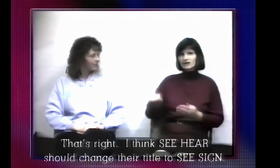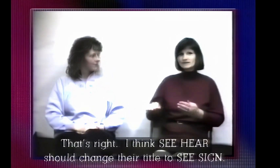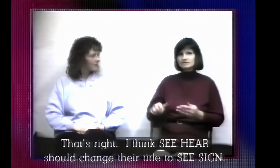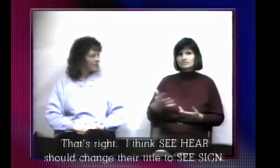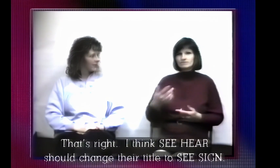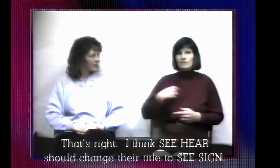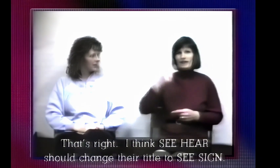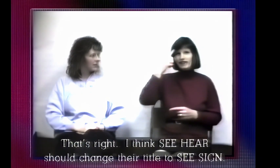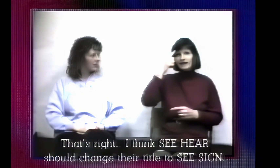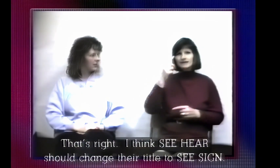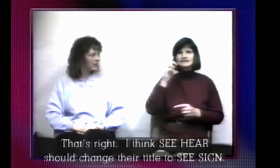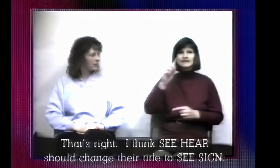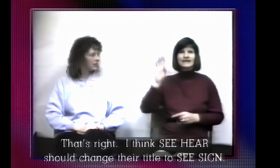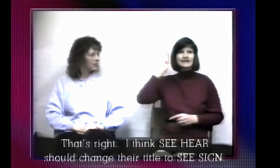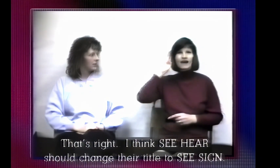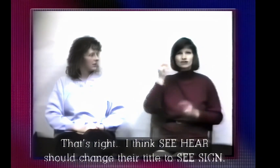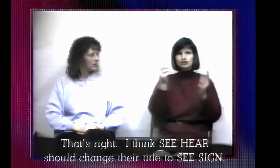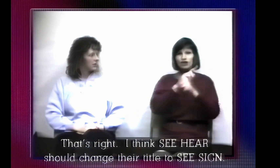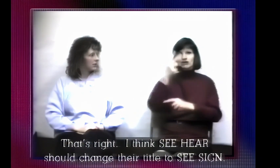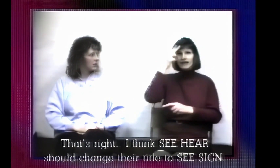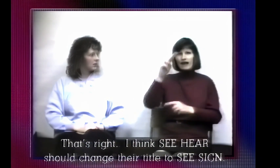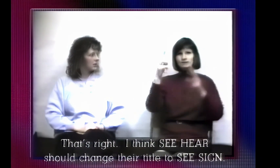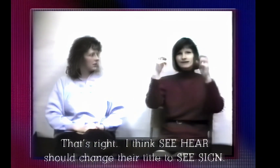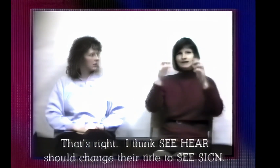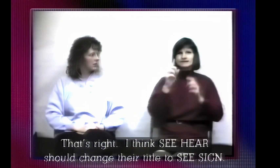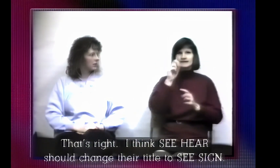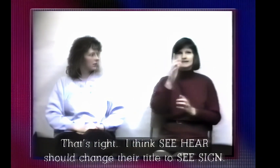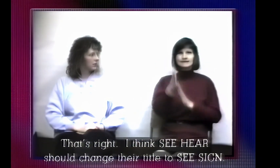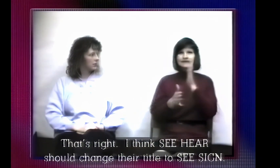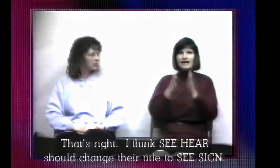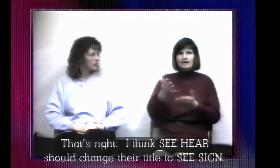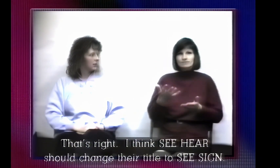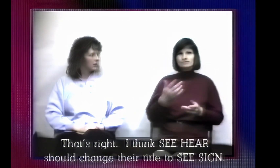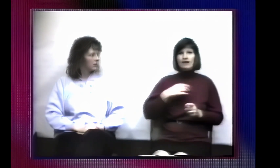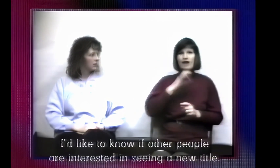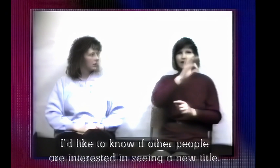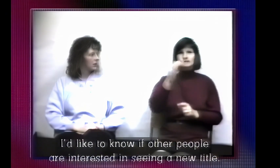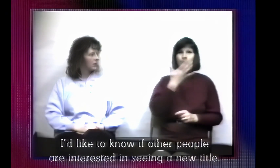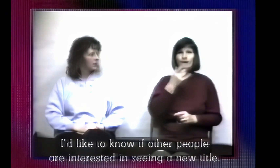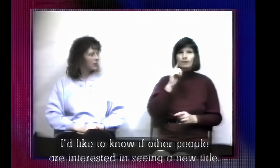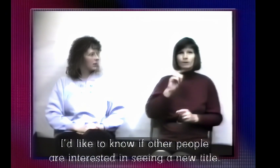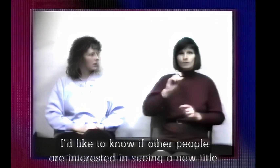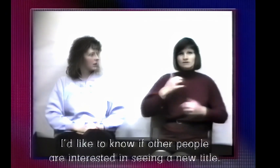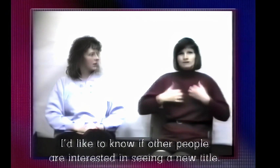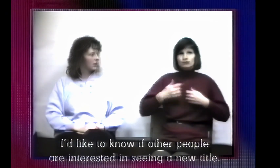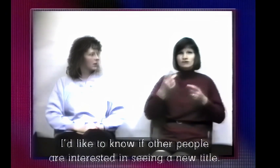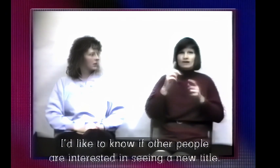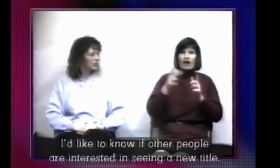That's right. I think "See Here" should change their title to "See Sign." I'd like to know if other people are interested in seeing a